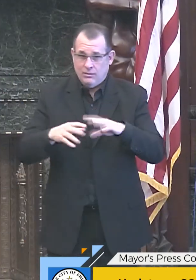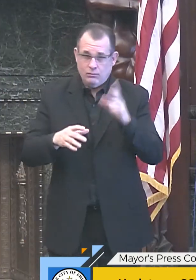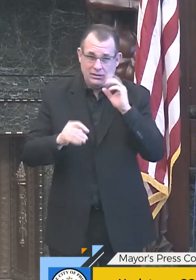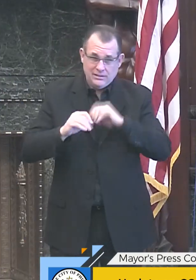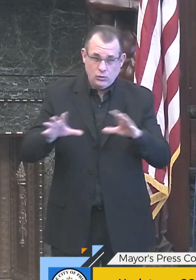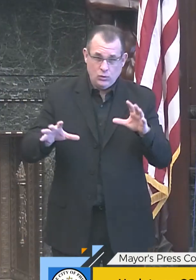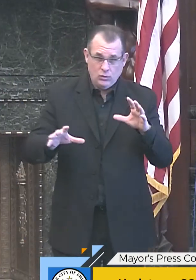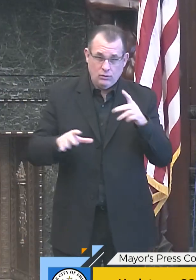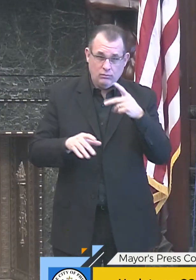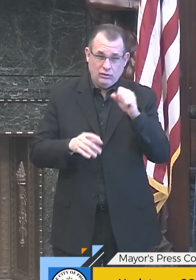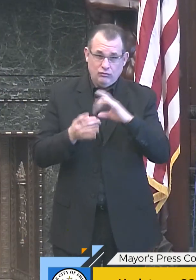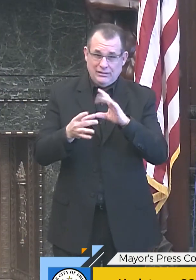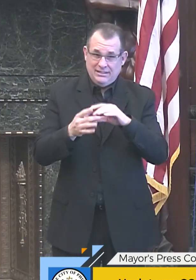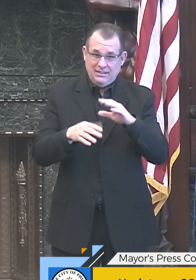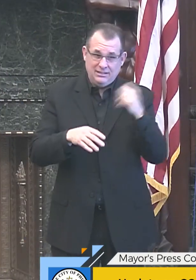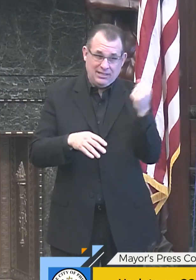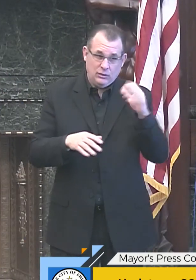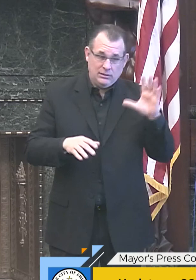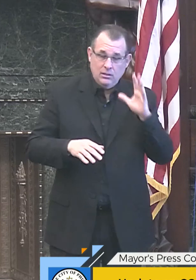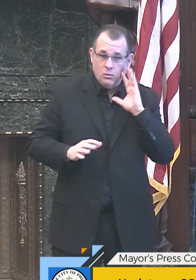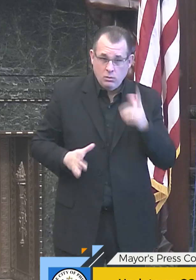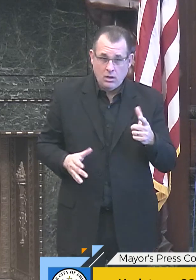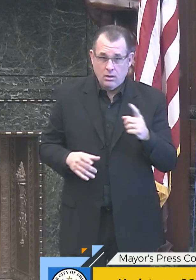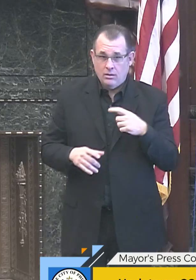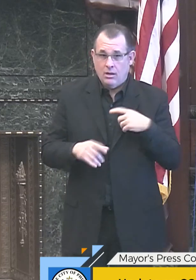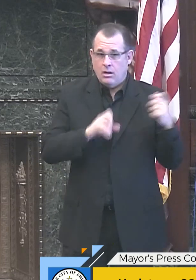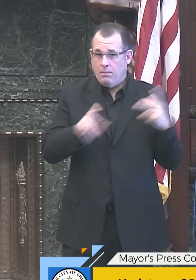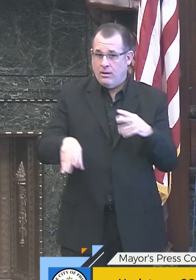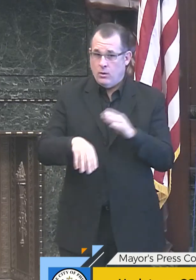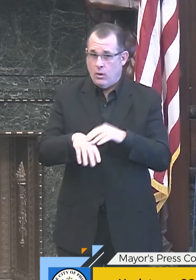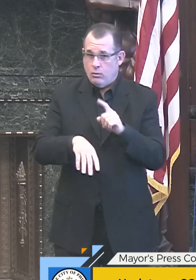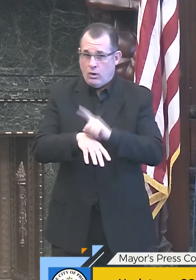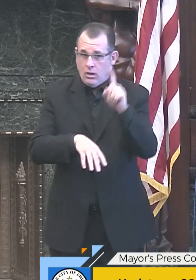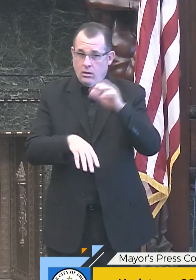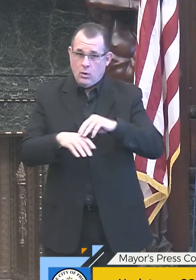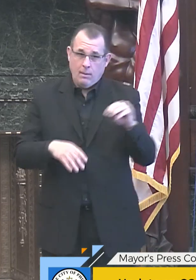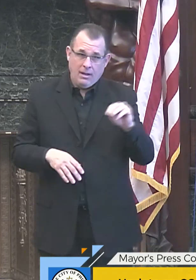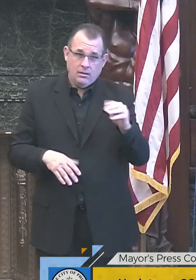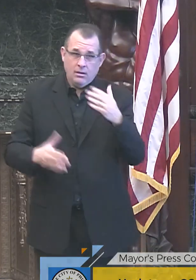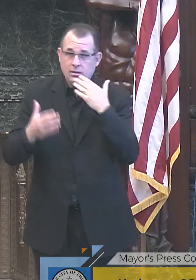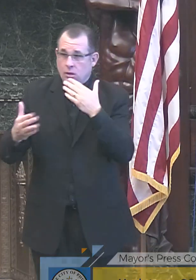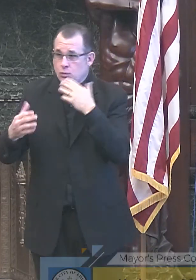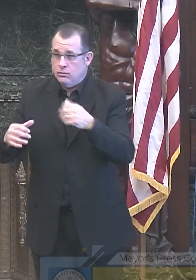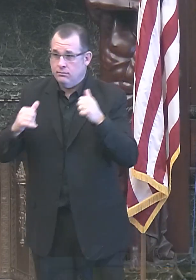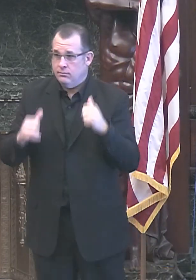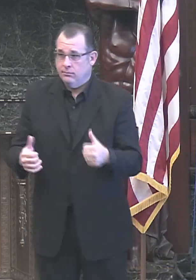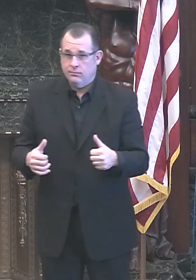releases Saturday and Sunday and be back here at 1 p.m. on Monday. Thanks.